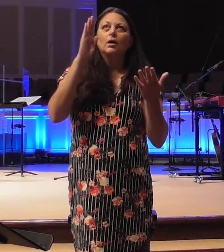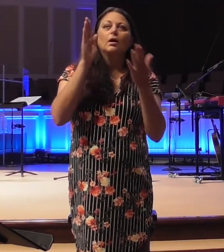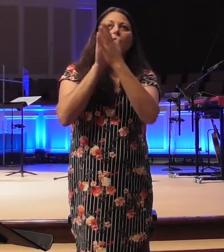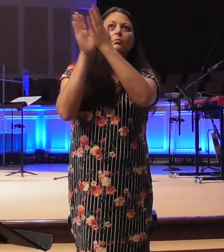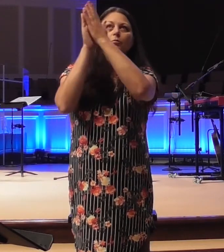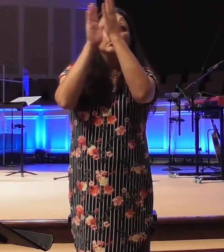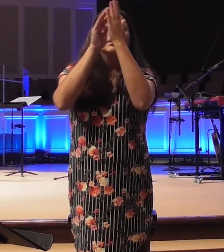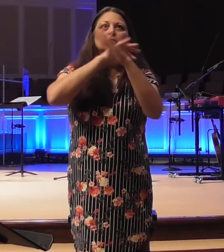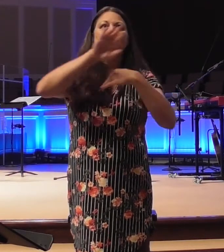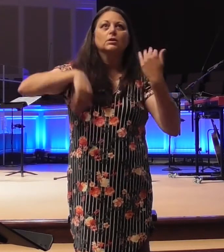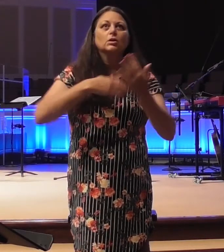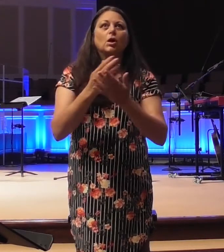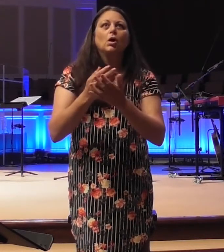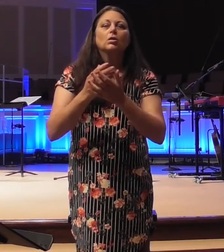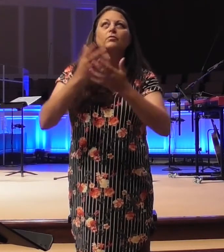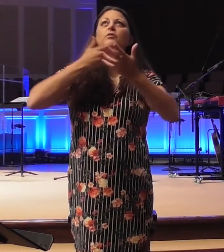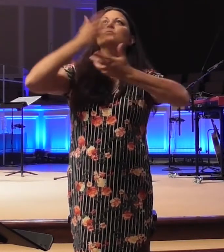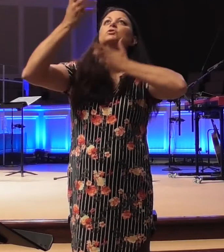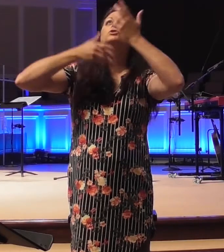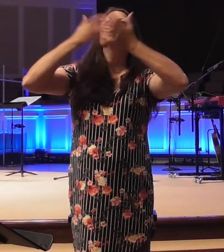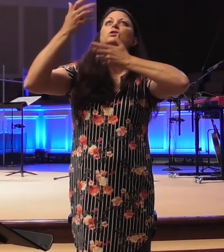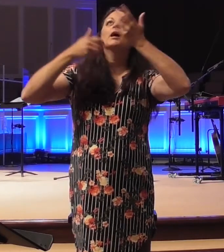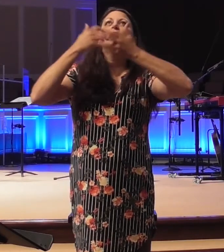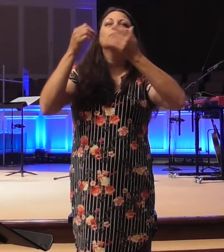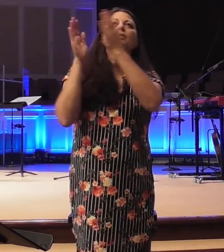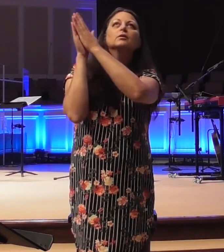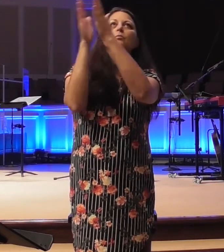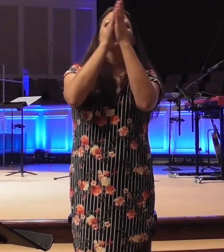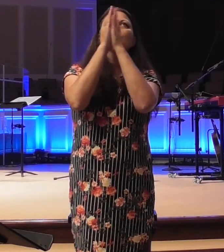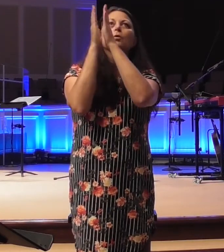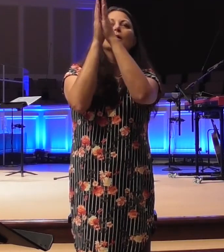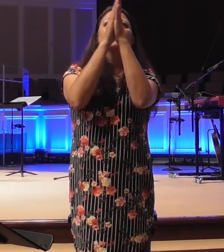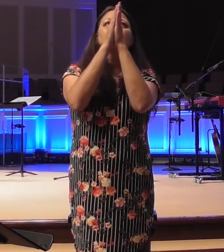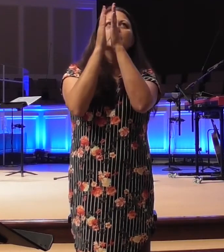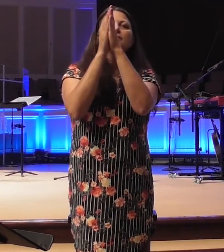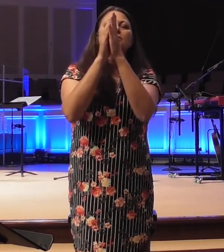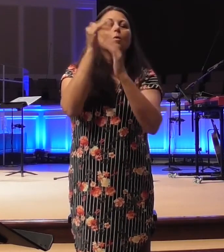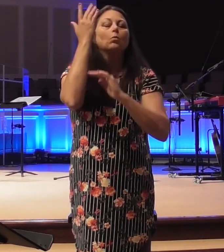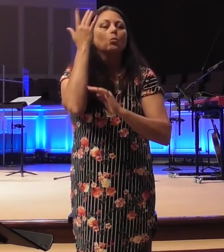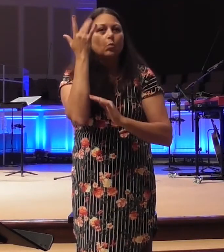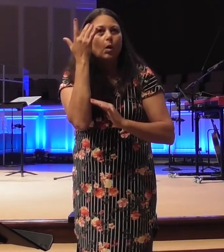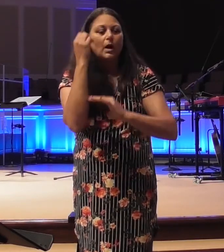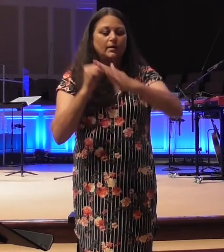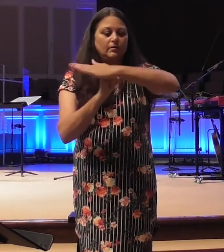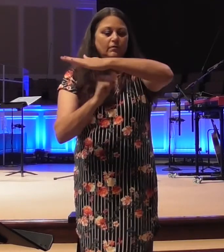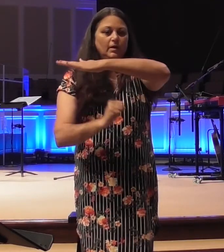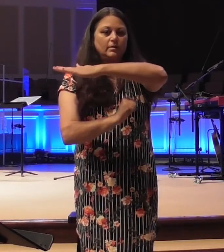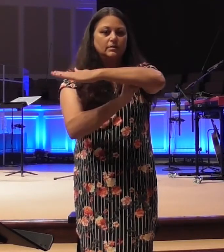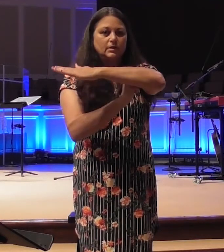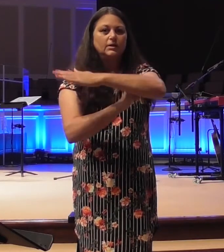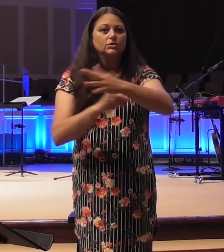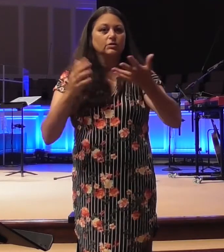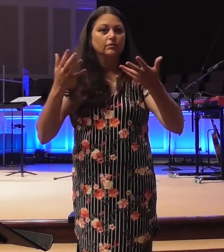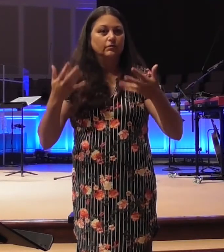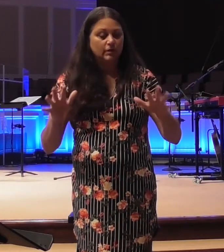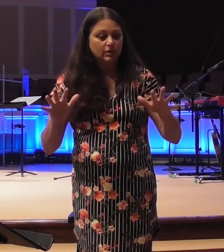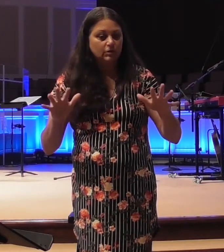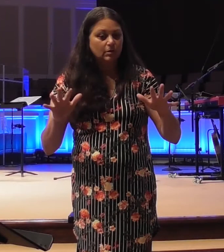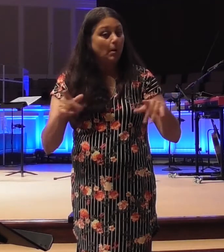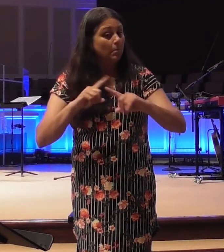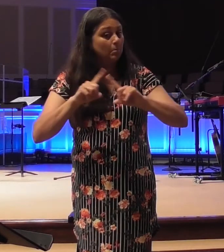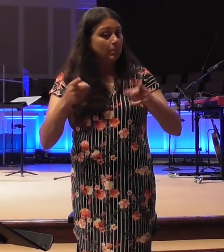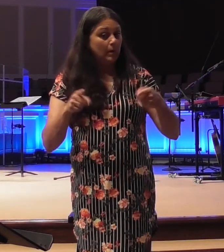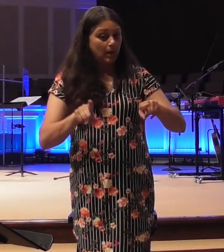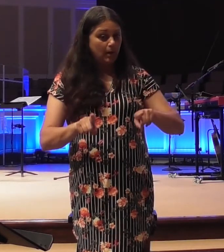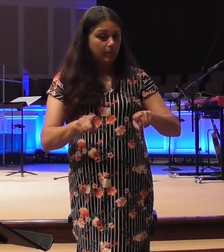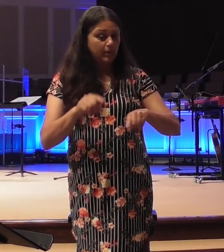shouted with a great shout when they praised the Lord because of the foundation of the house of the Lord was laid. Yet many of the priests and